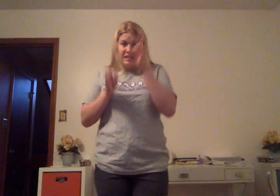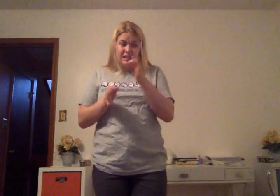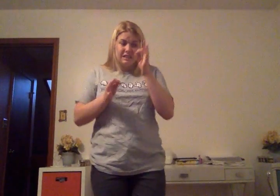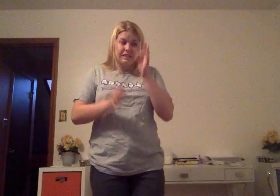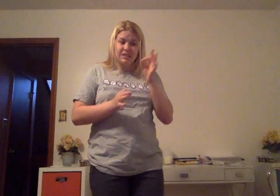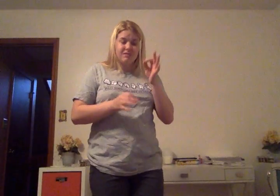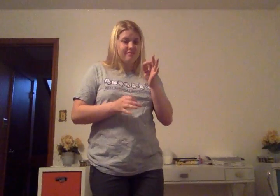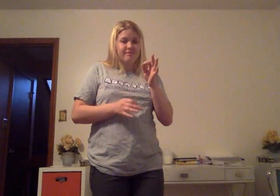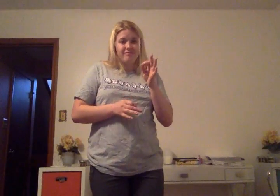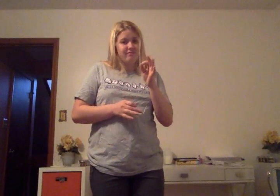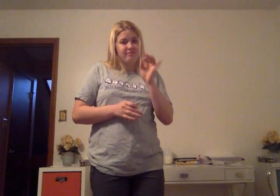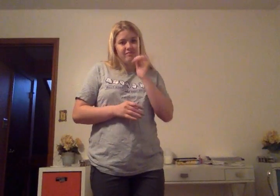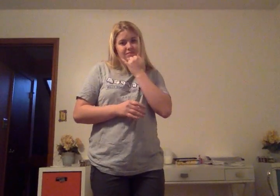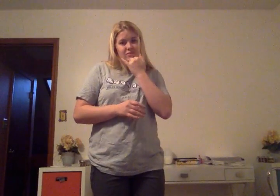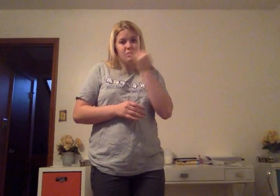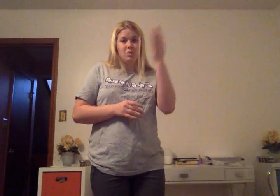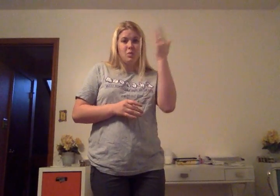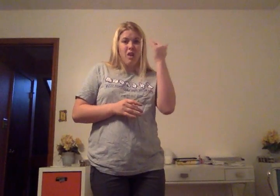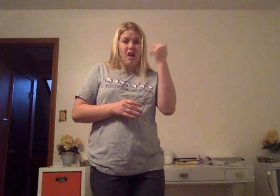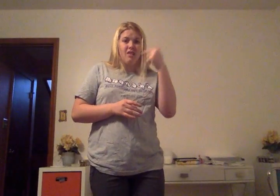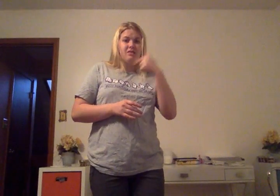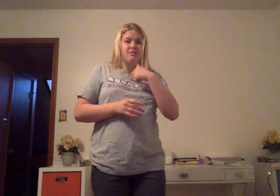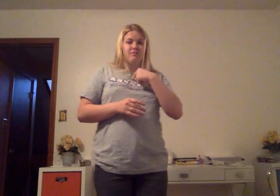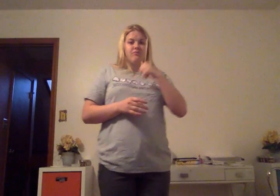that's extremely selfish and at the same time really